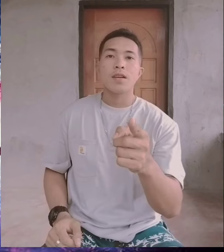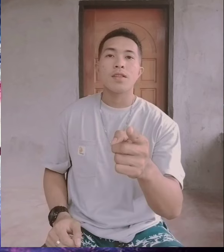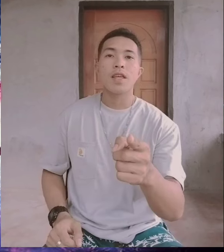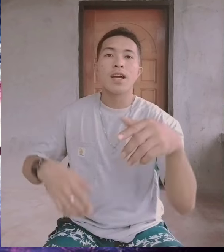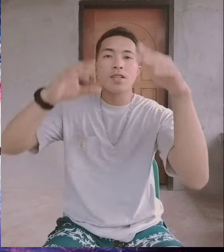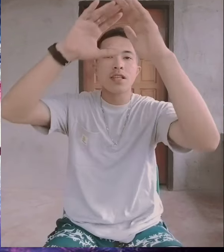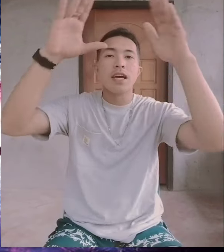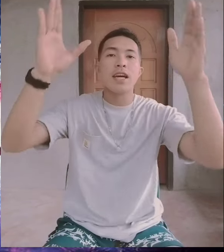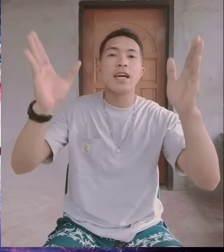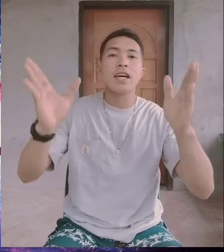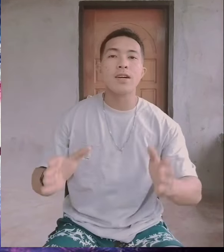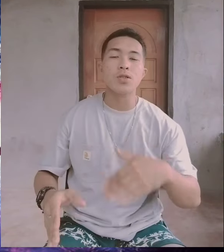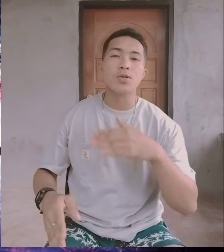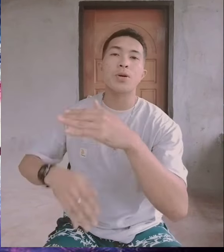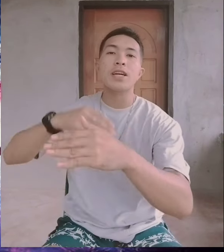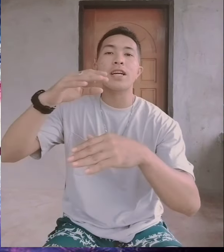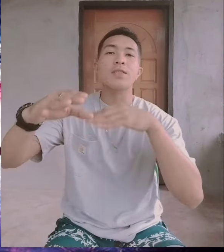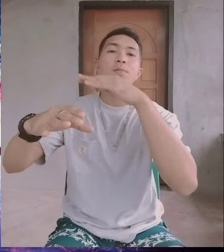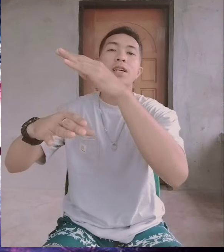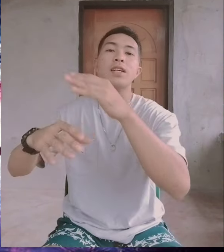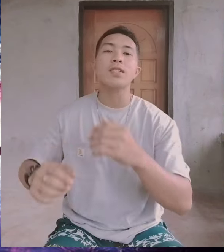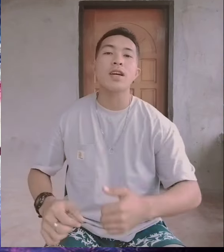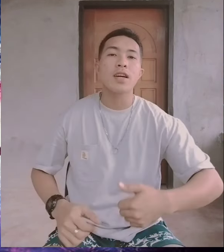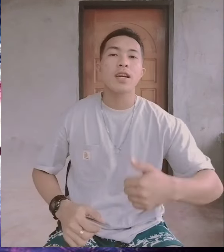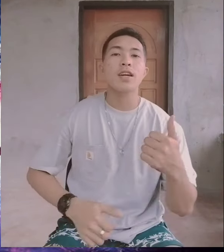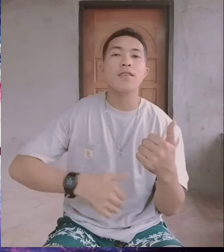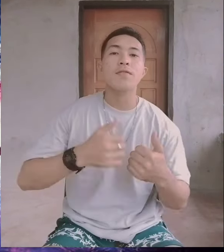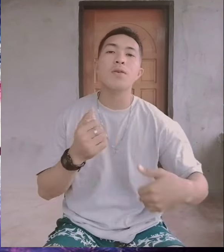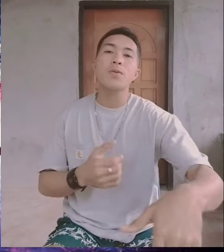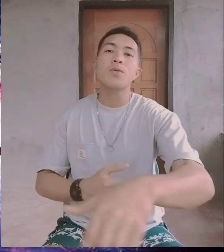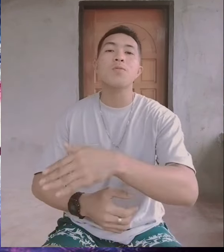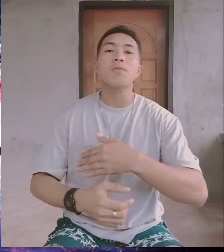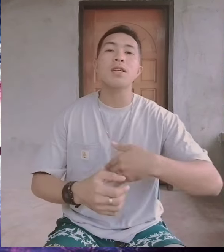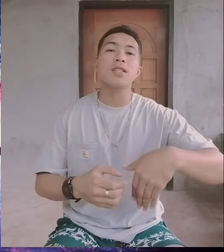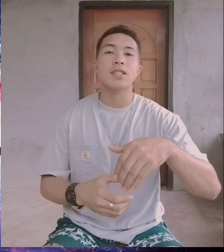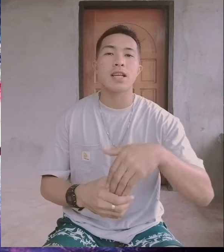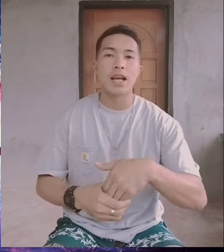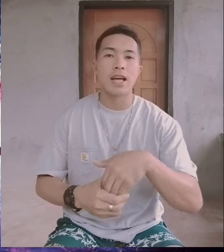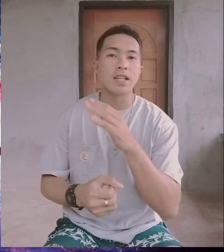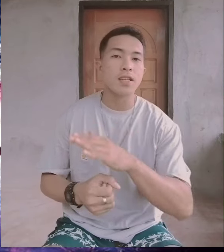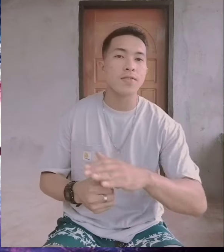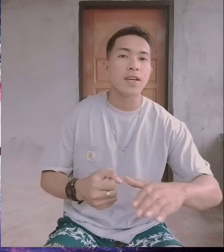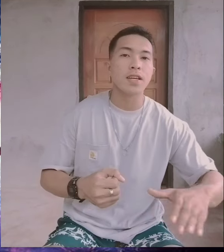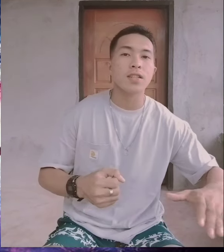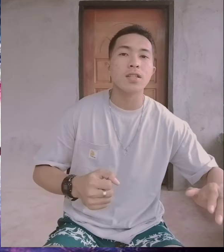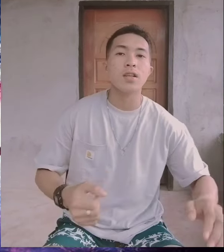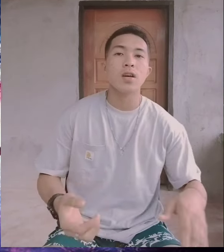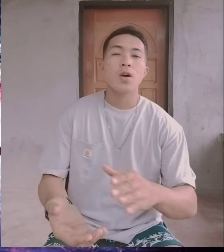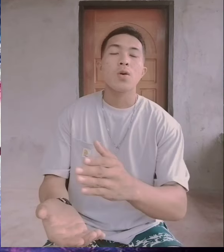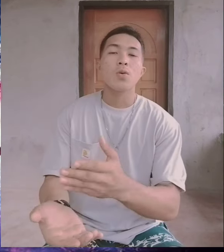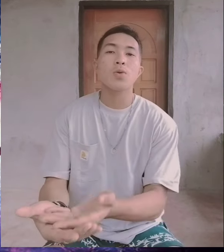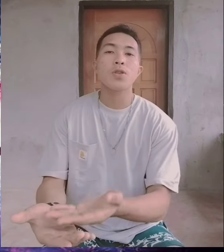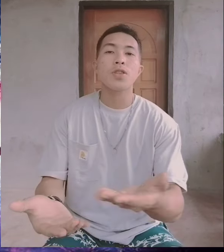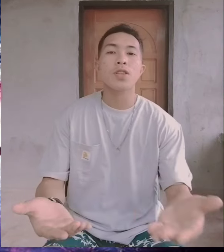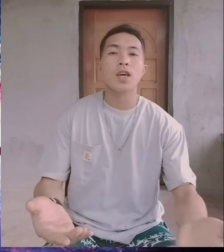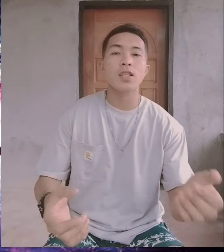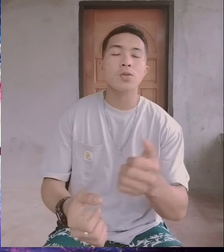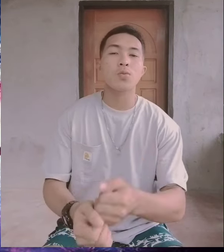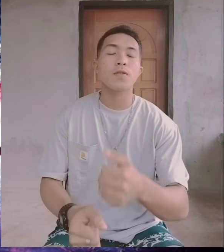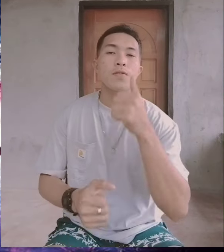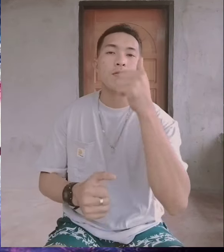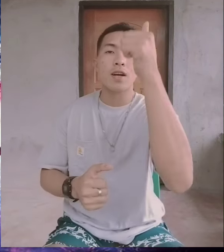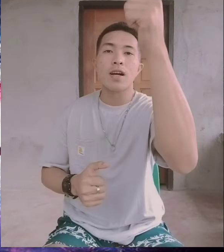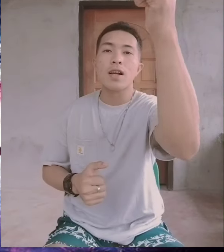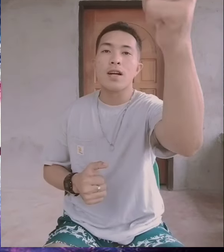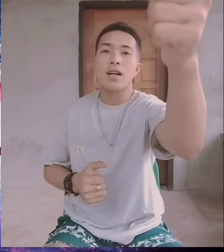There's a house we can build Every room inside is filled With